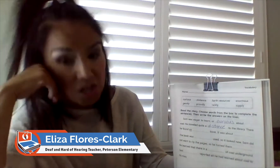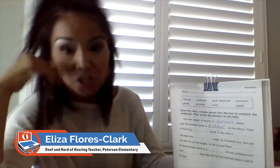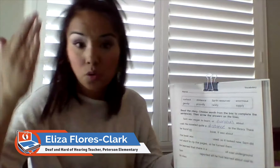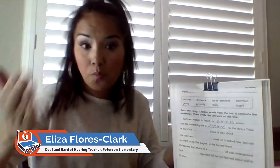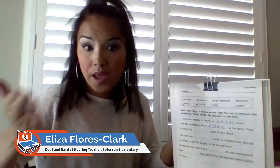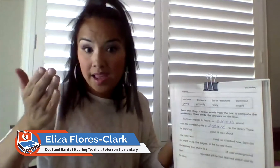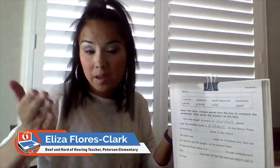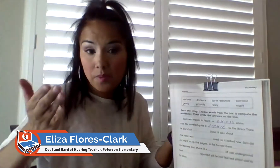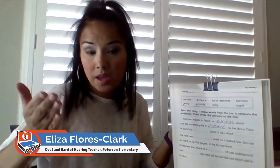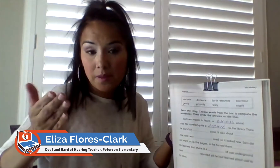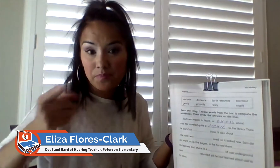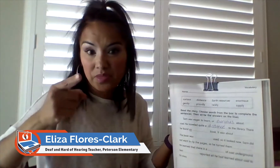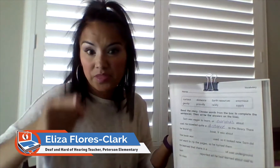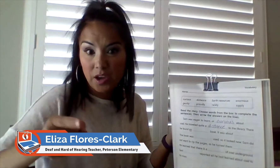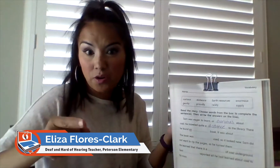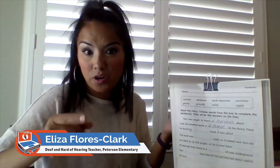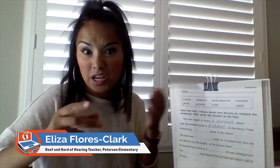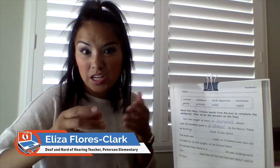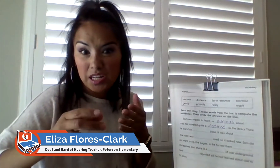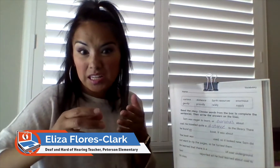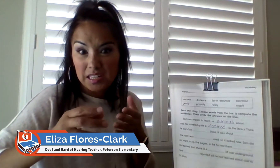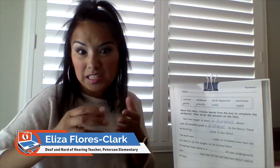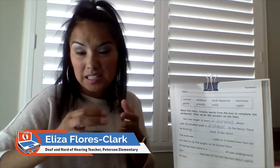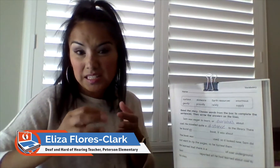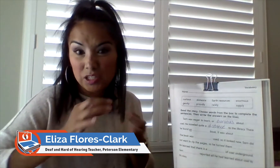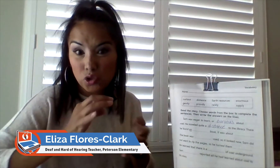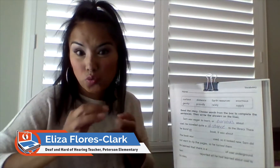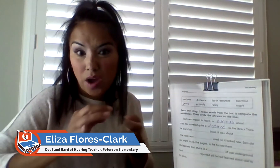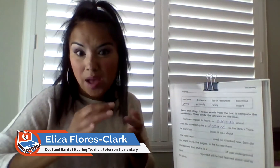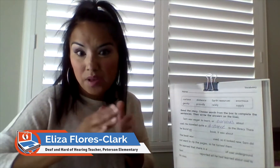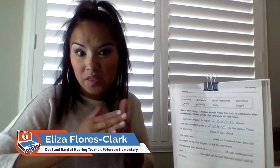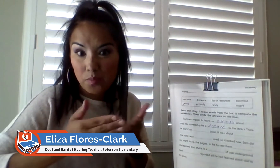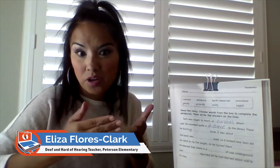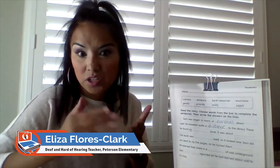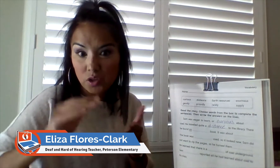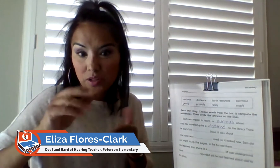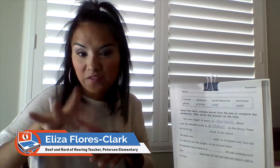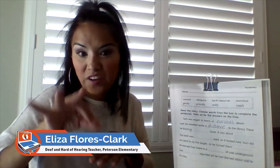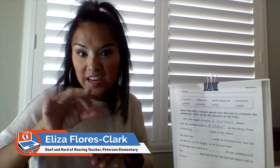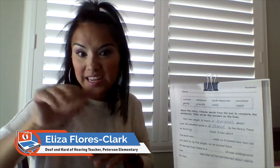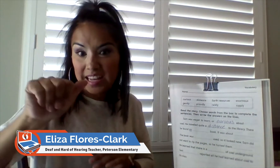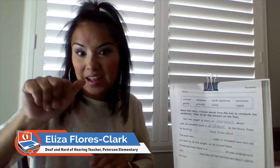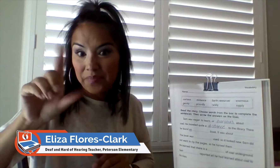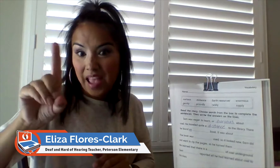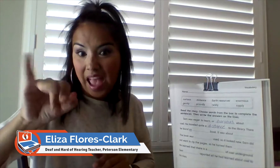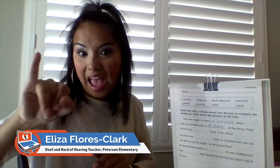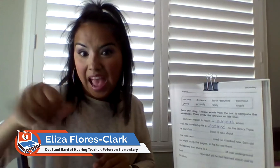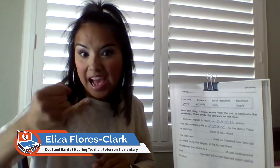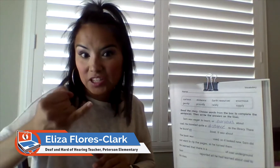So maybe they're describing the book. So let's find an